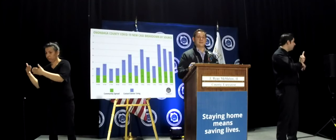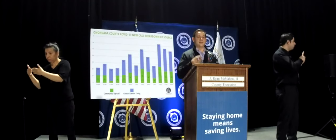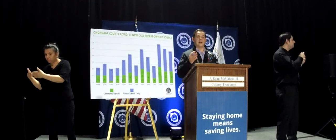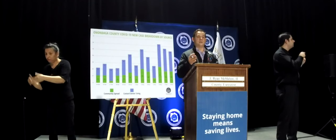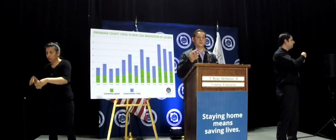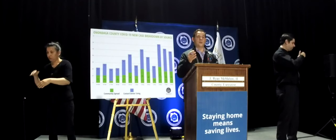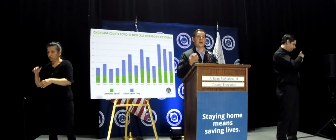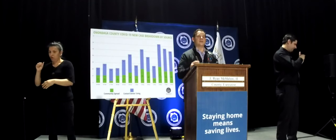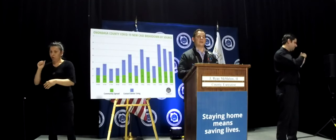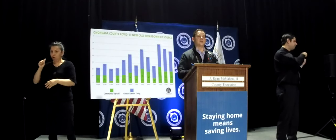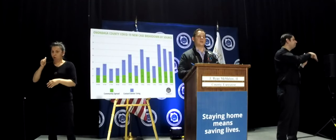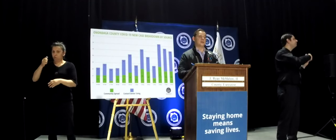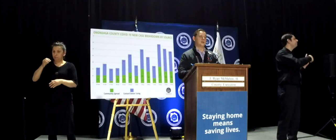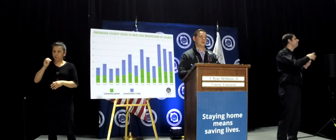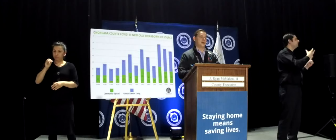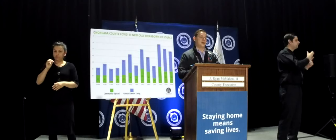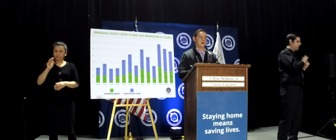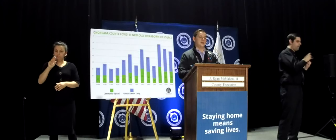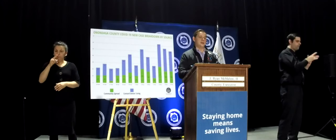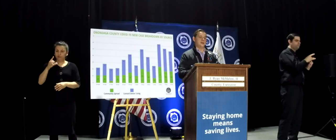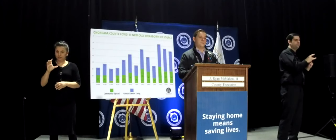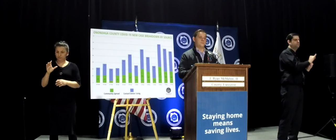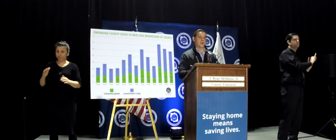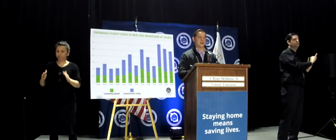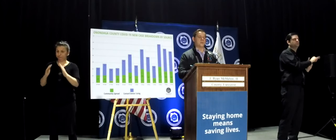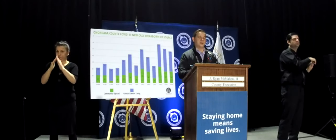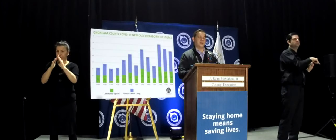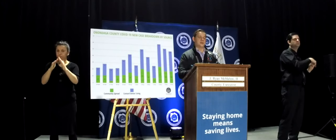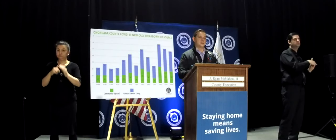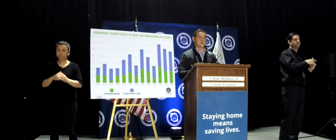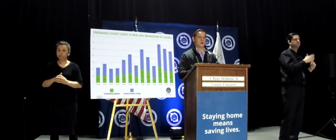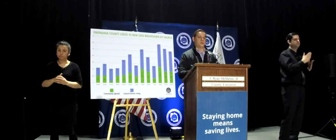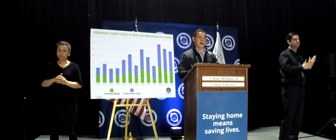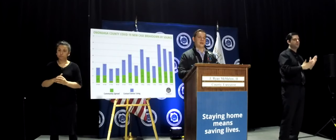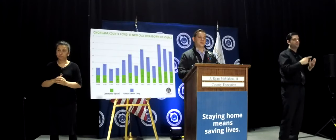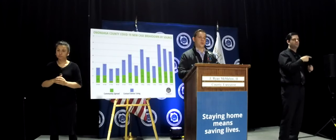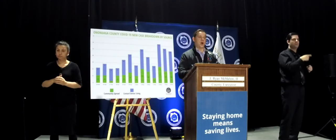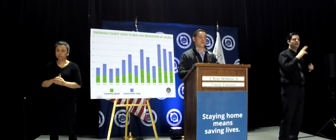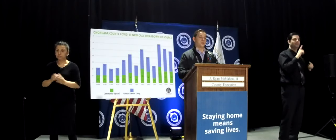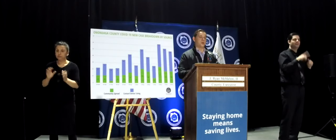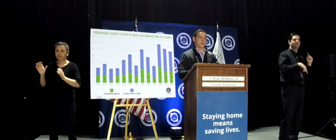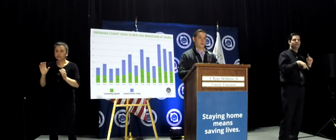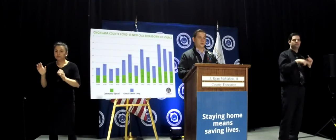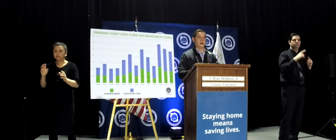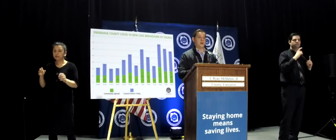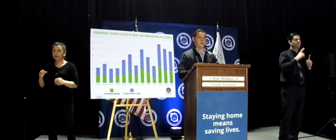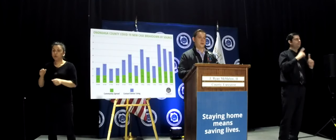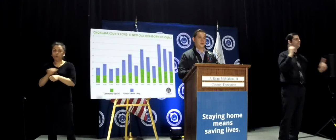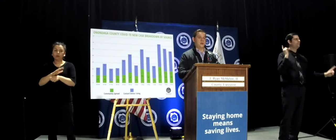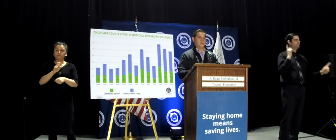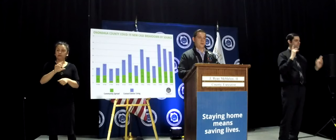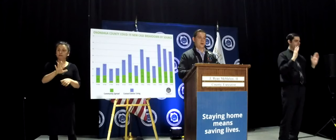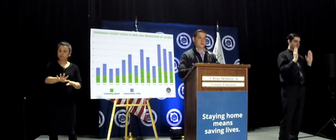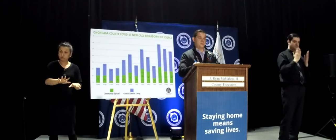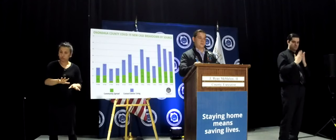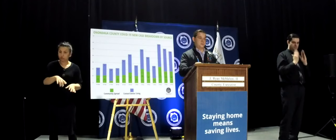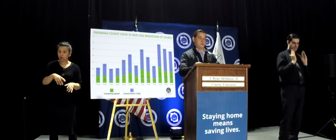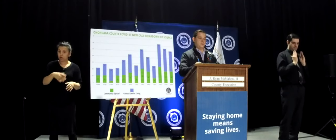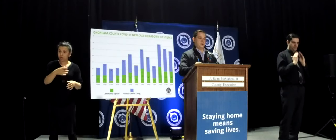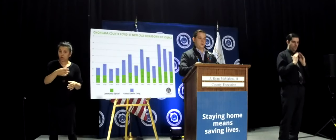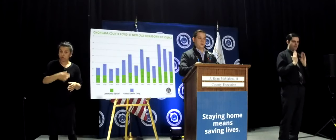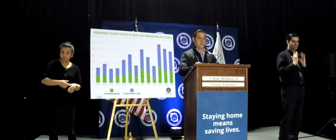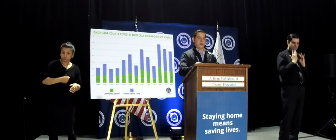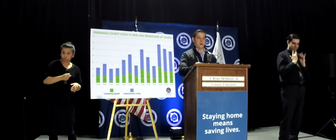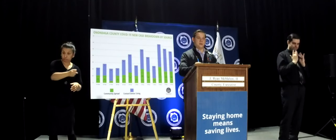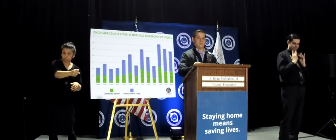estate doesn't allow them to do that, essentially. And anybody that gets COVID positive, we offer to put them in a hotel. But